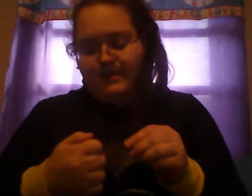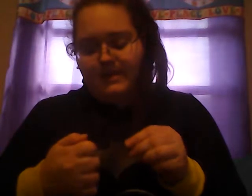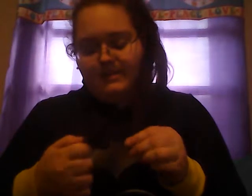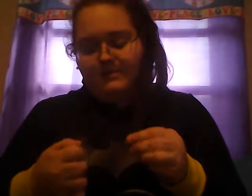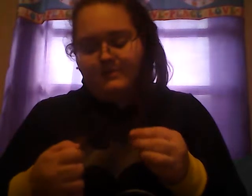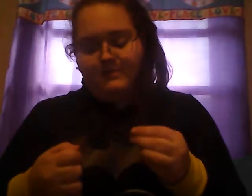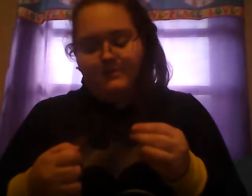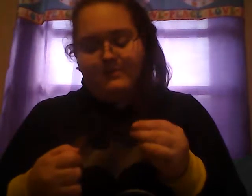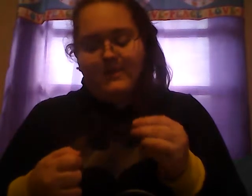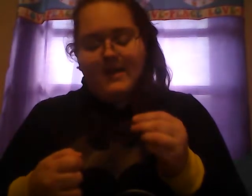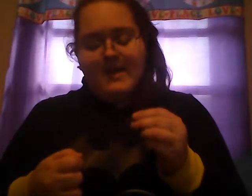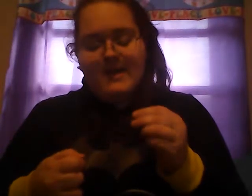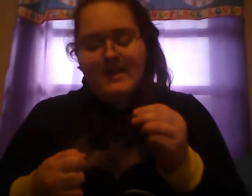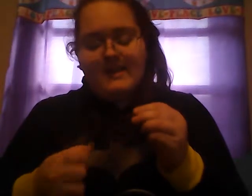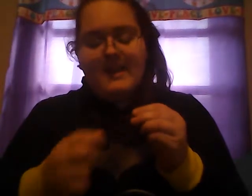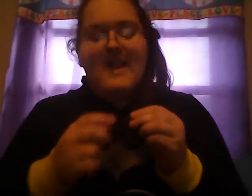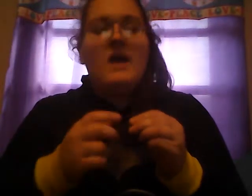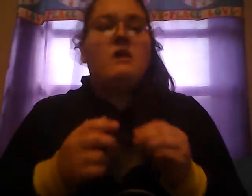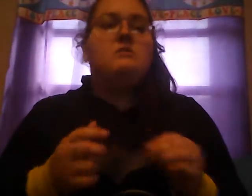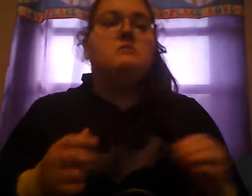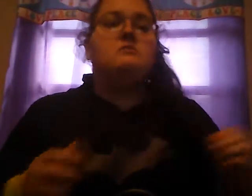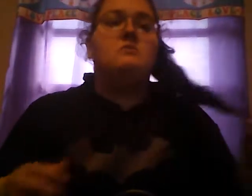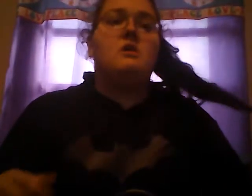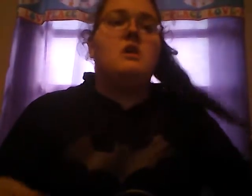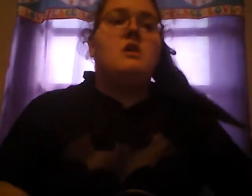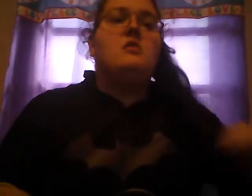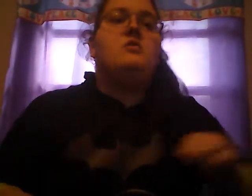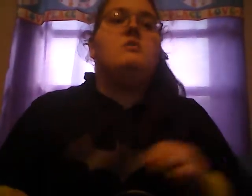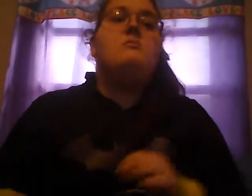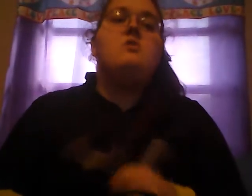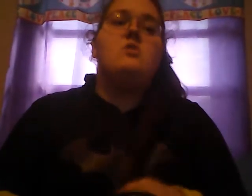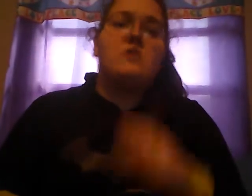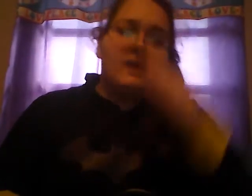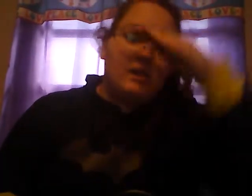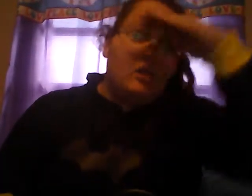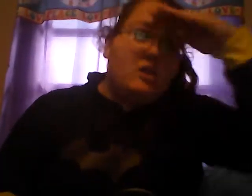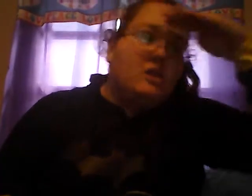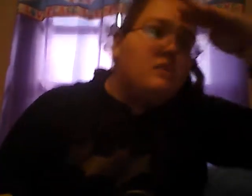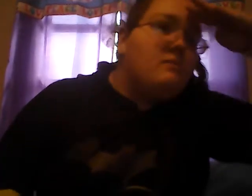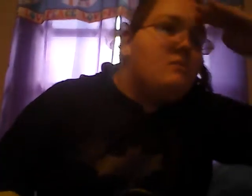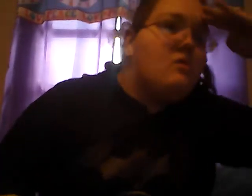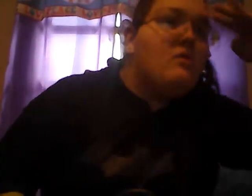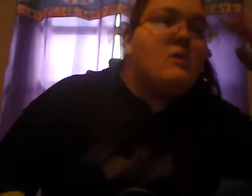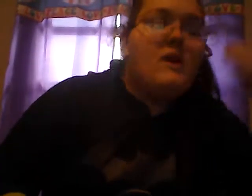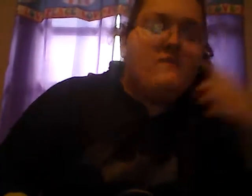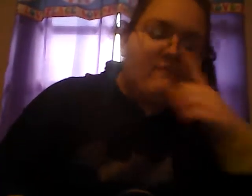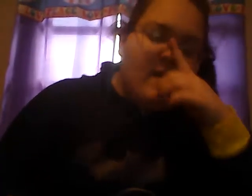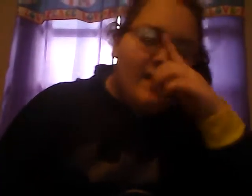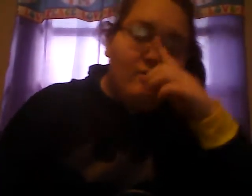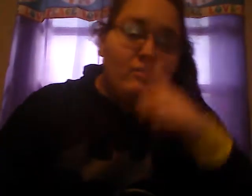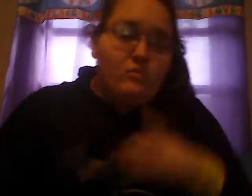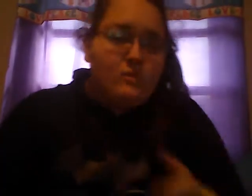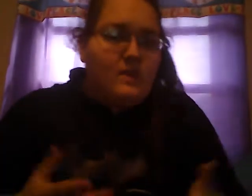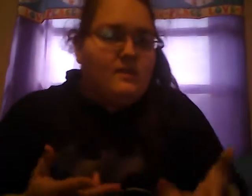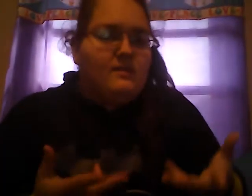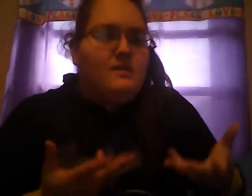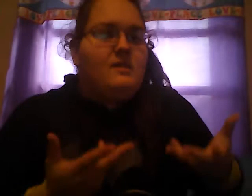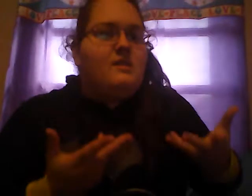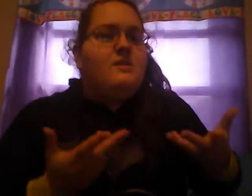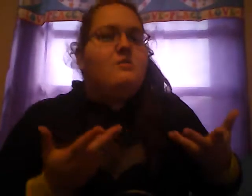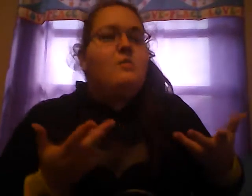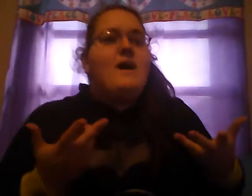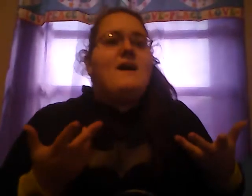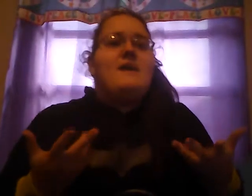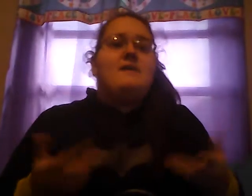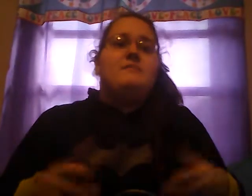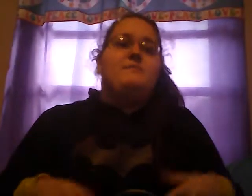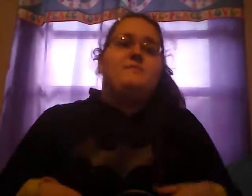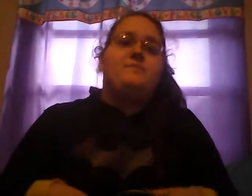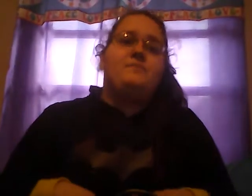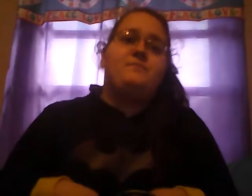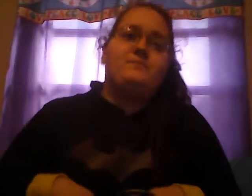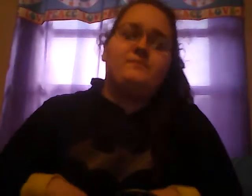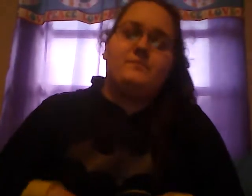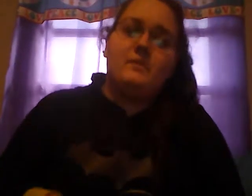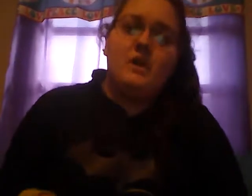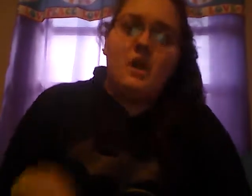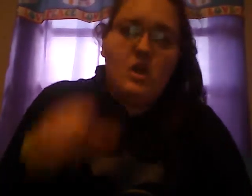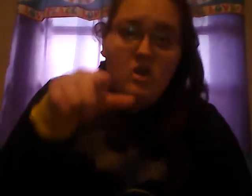plan to find out. The more I look, the more I find the reasons why.